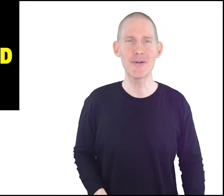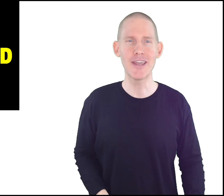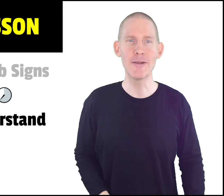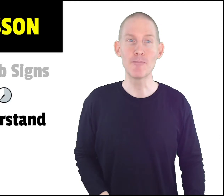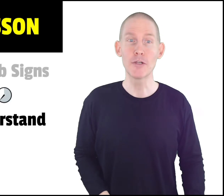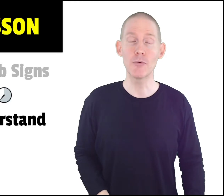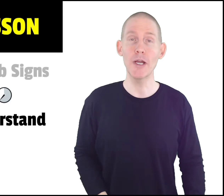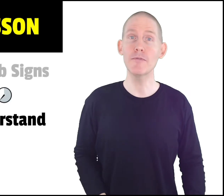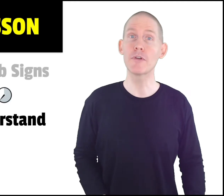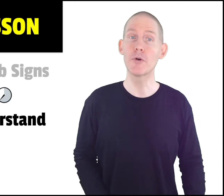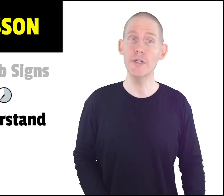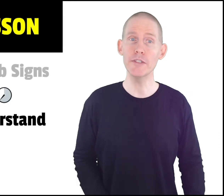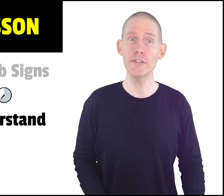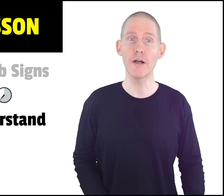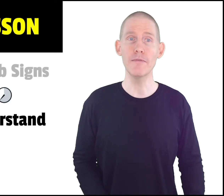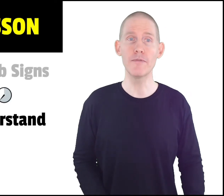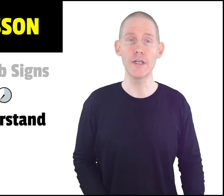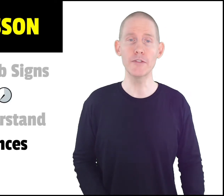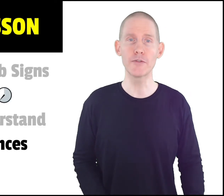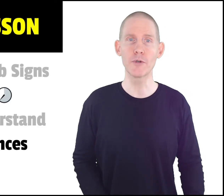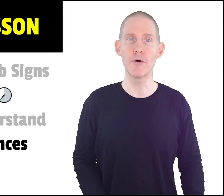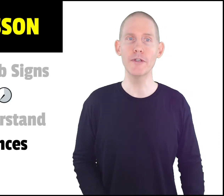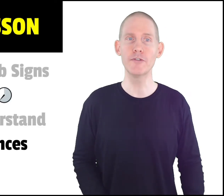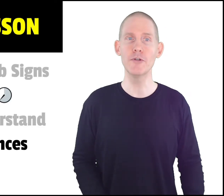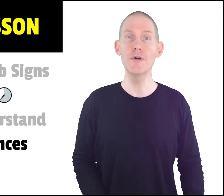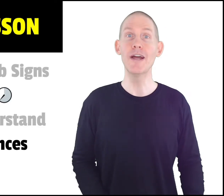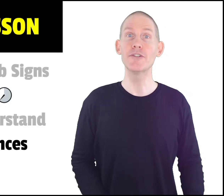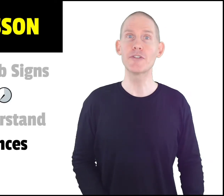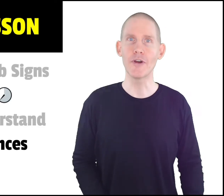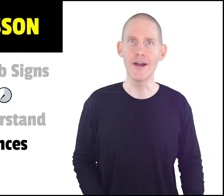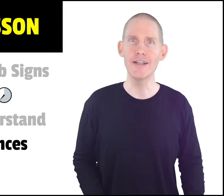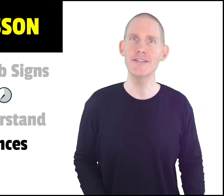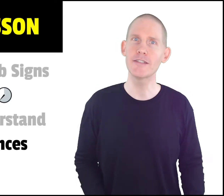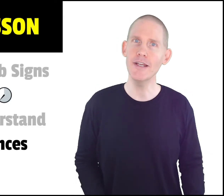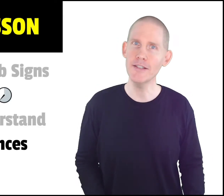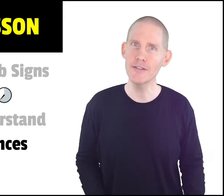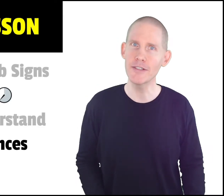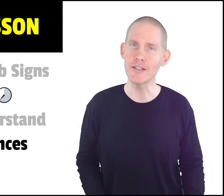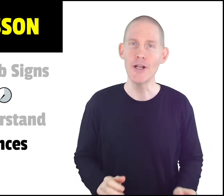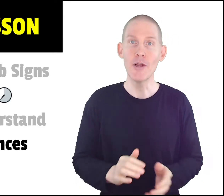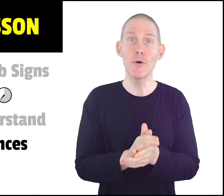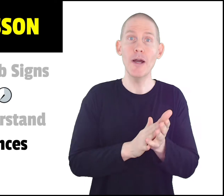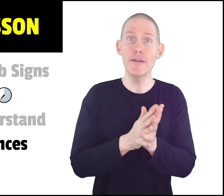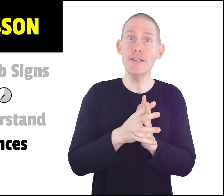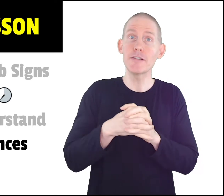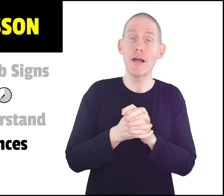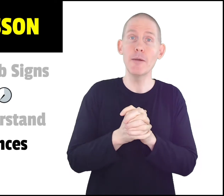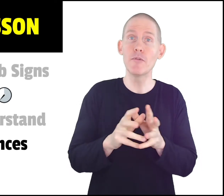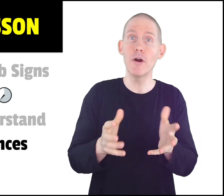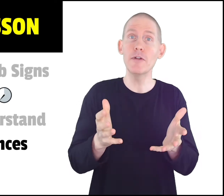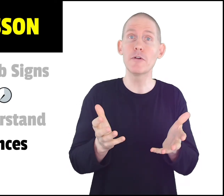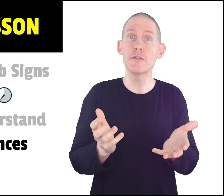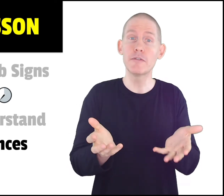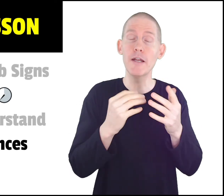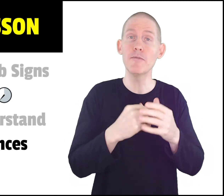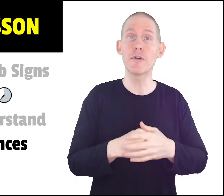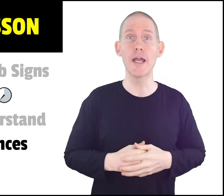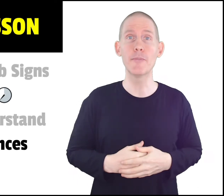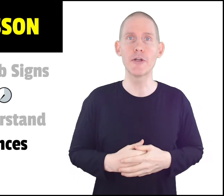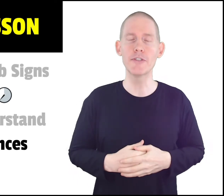Okay, so after the quizzes are finished, we're going to sign sentences. Well, by this time, you've already learned 10 vocabulary